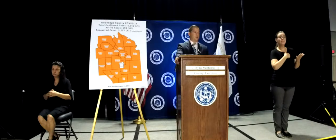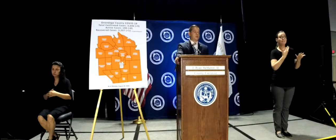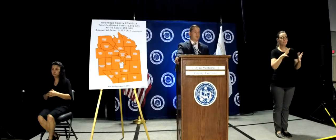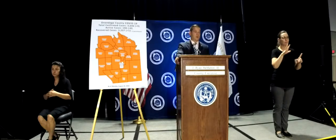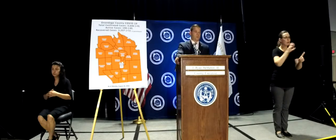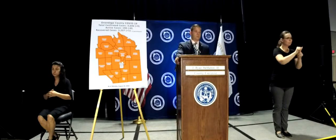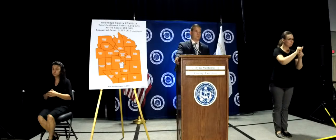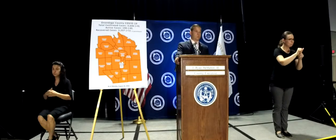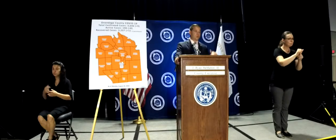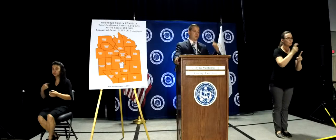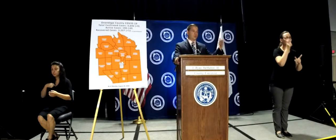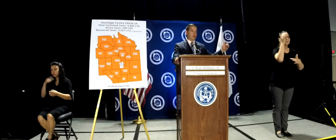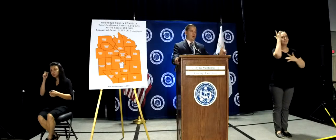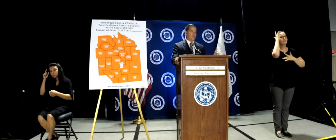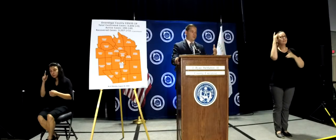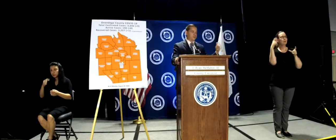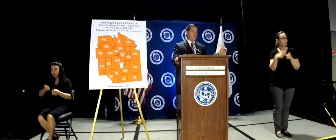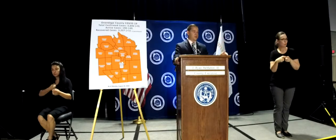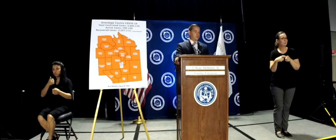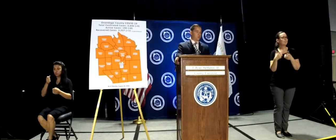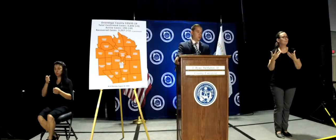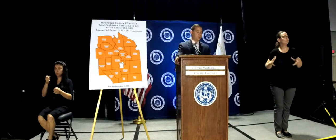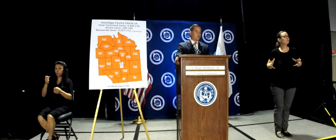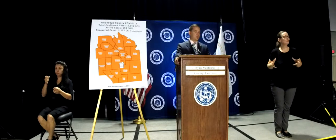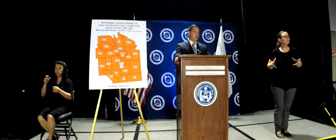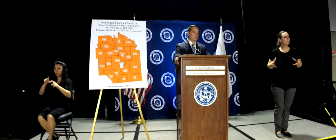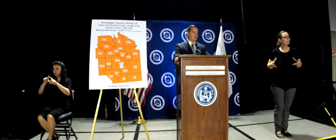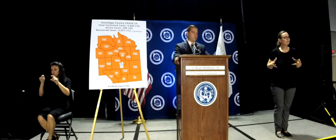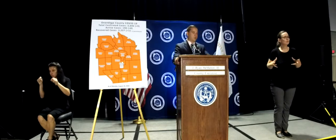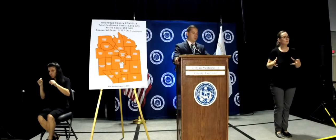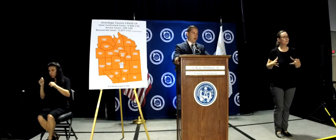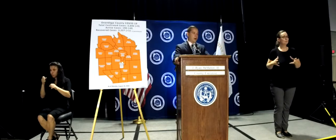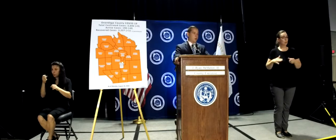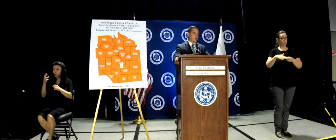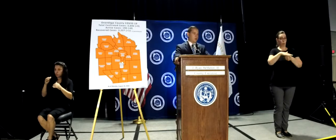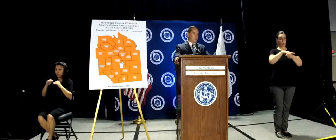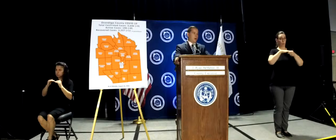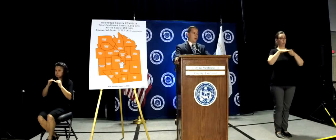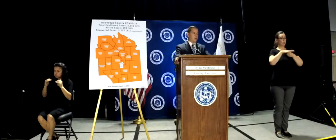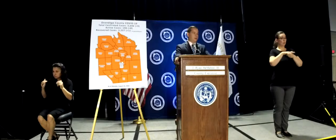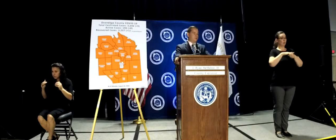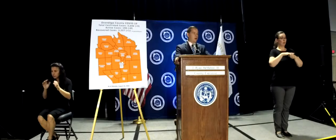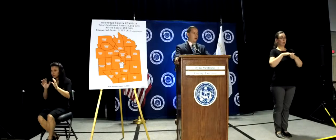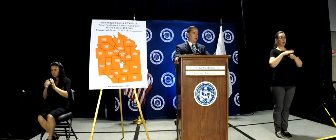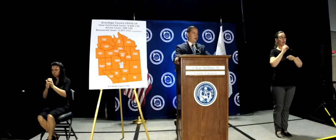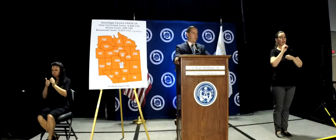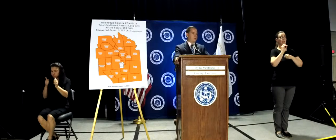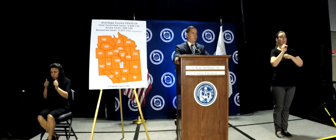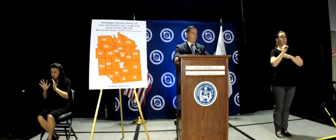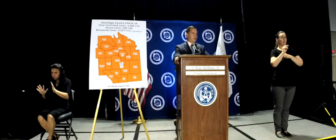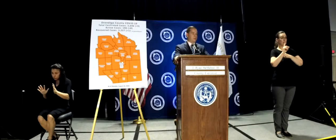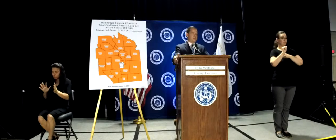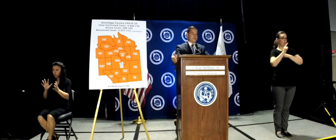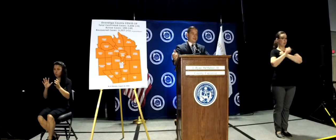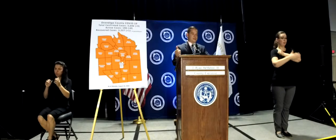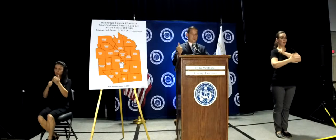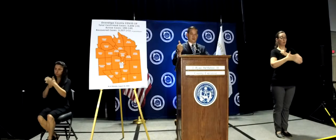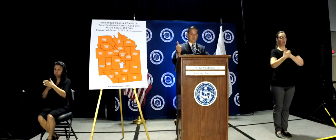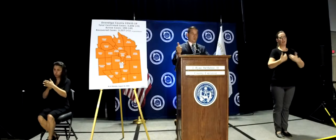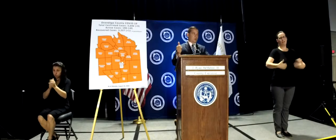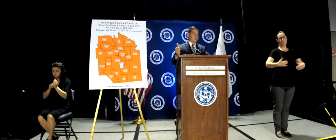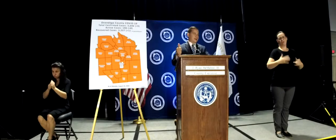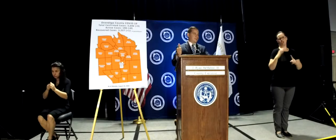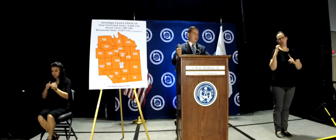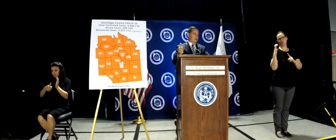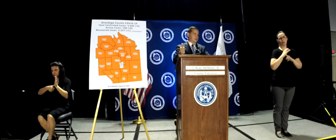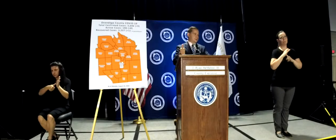up. So when you look at all of this, it shows the community how well they've done, that we've been able to take